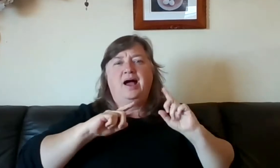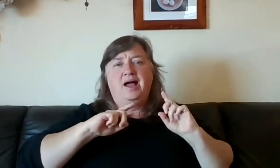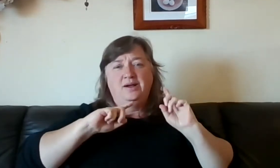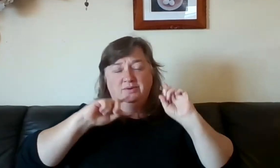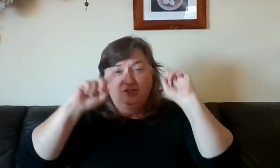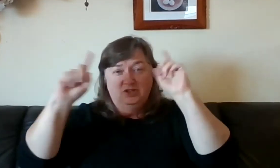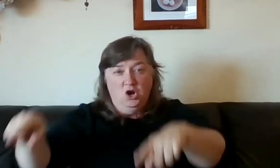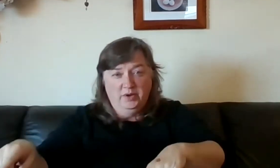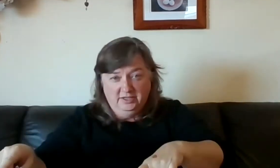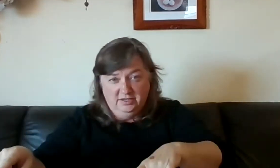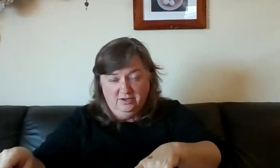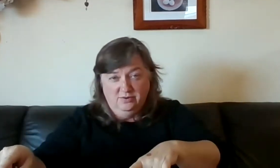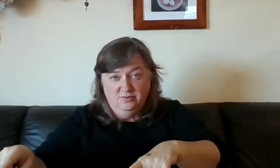I was going to,